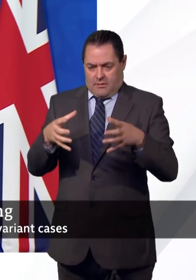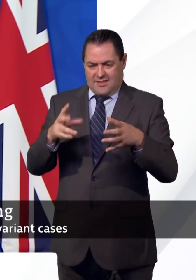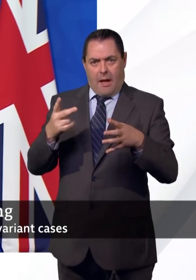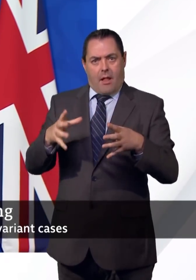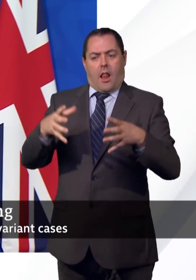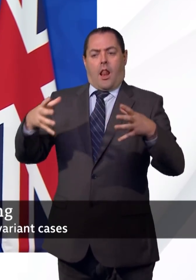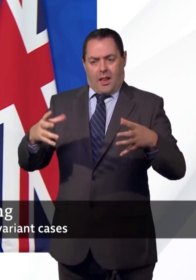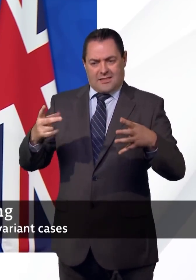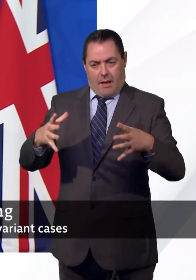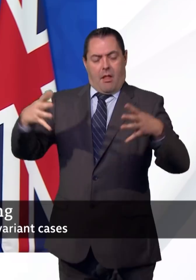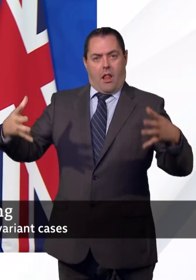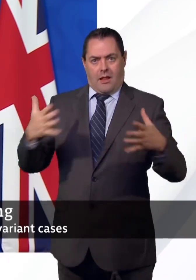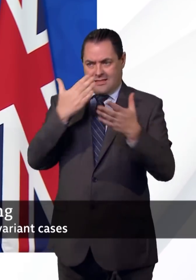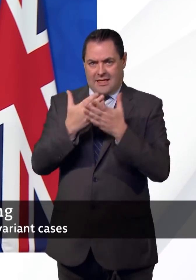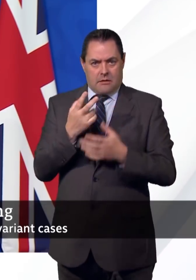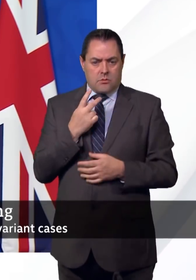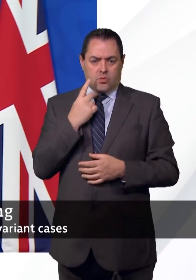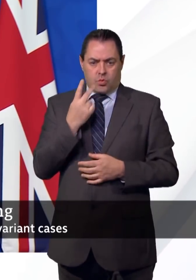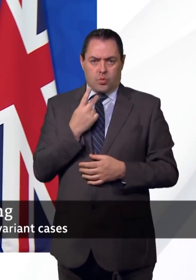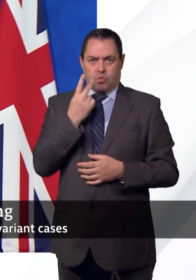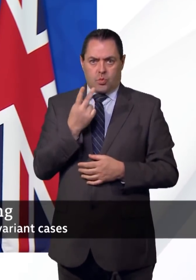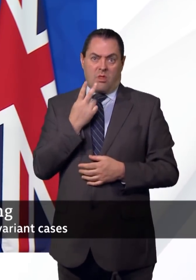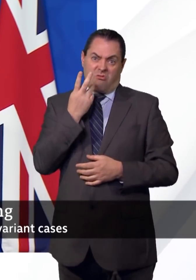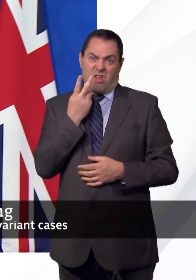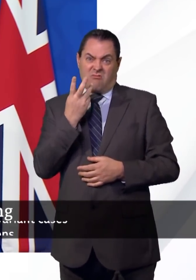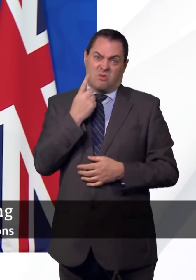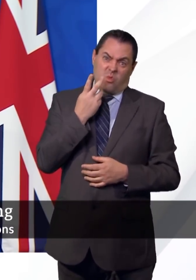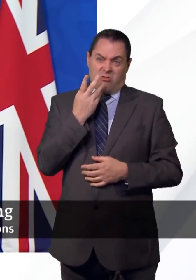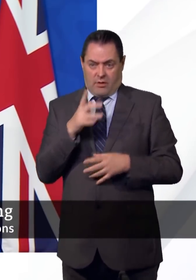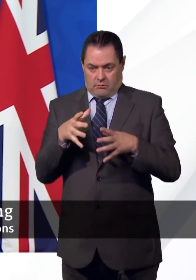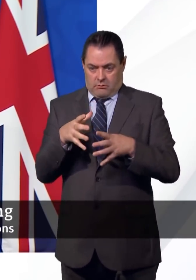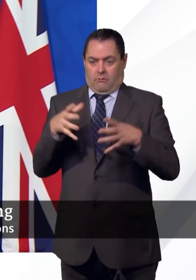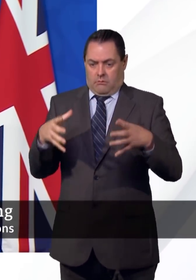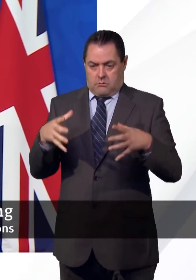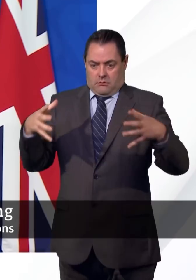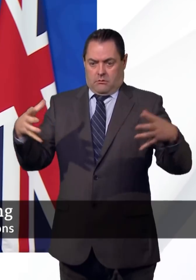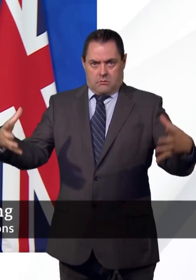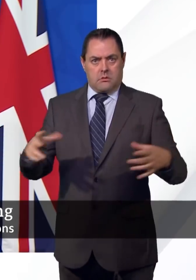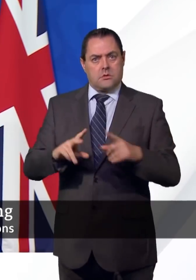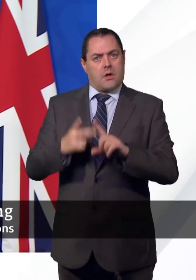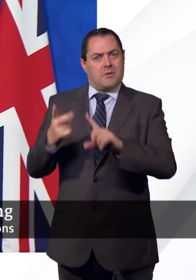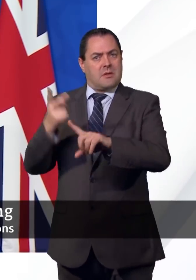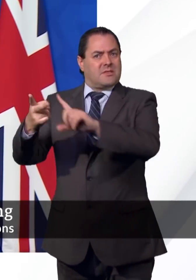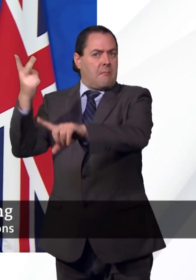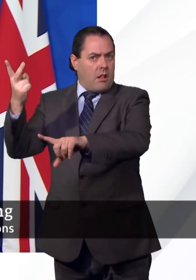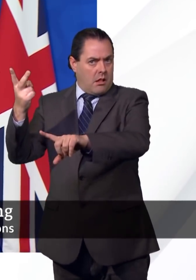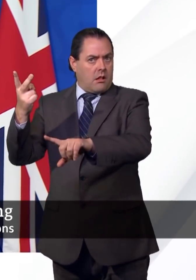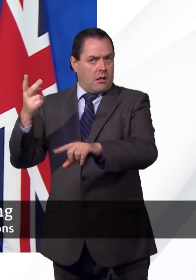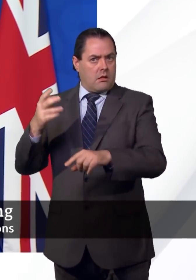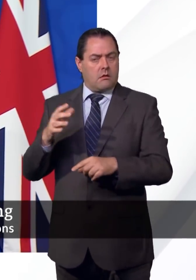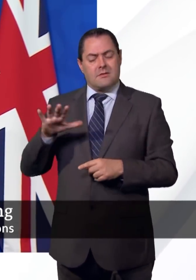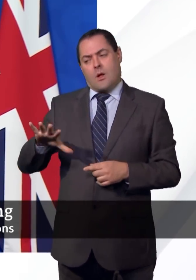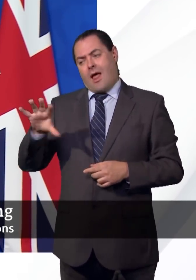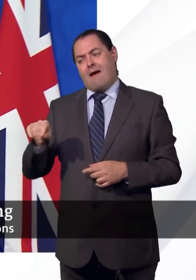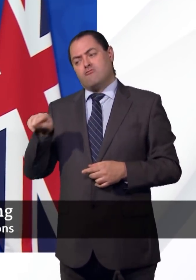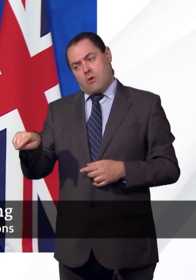be between 2 and 3 days. And while there are some limits on what we can learn from South Africa because of the